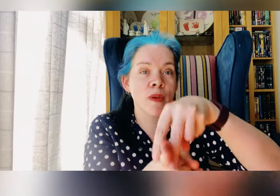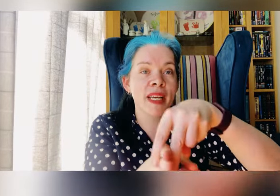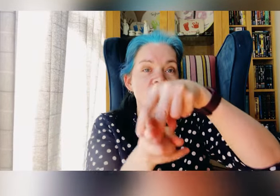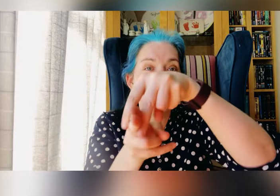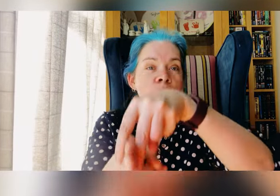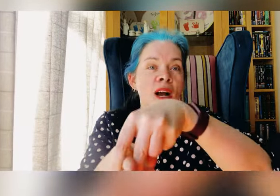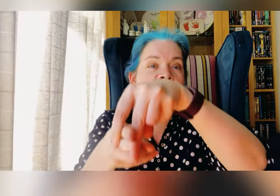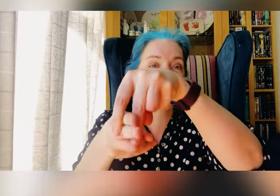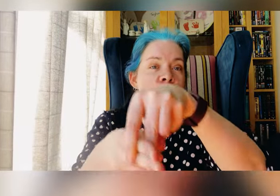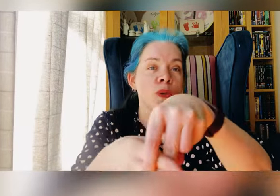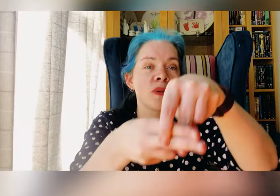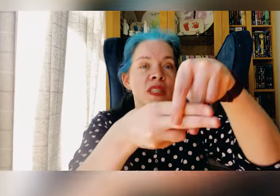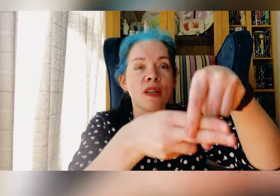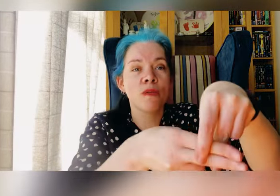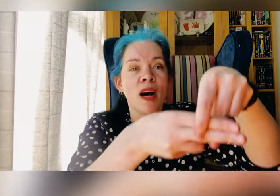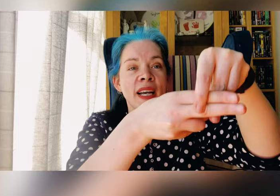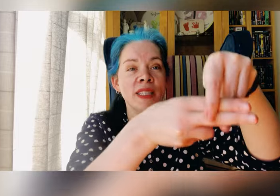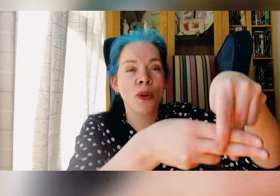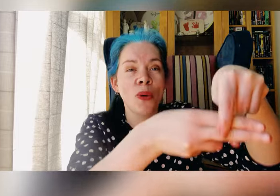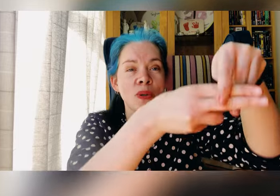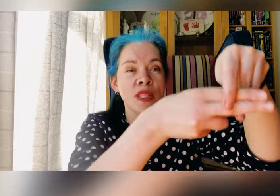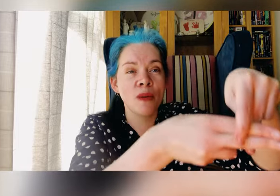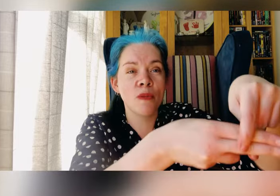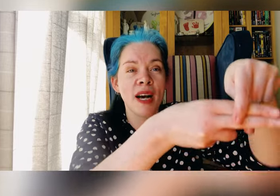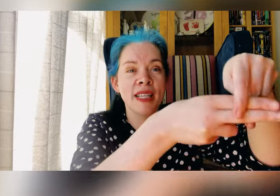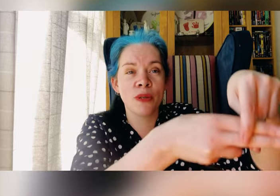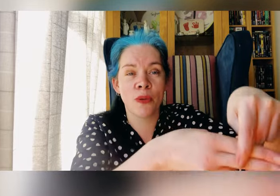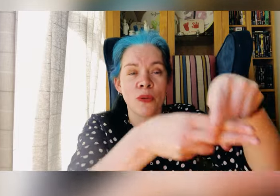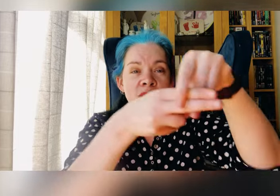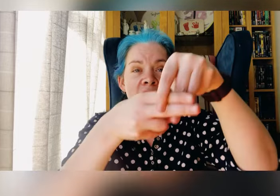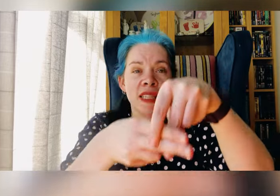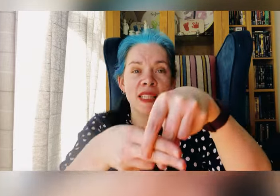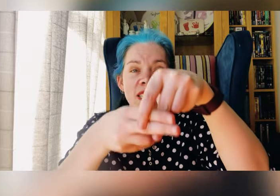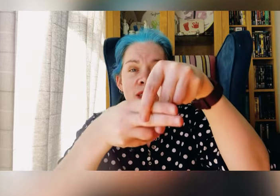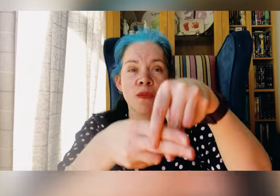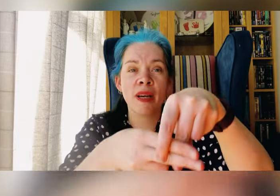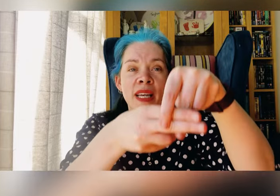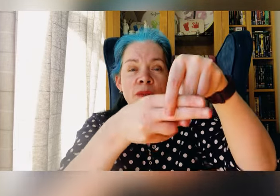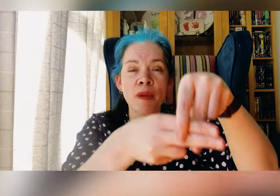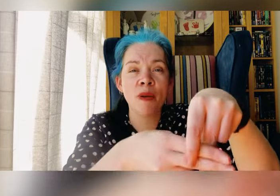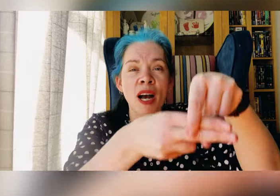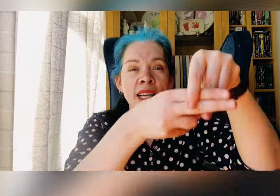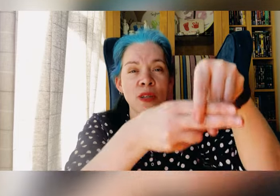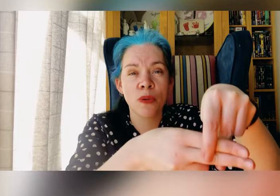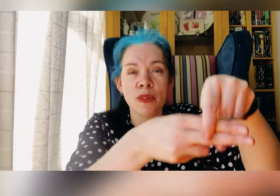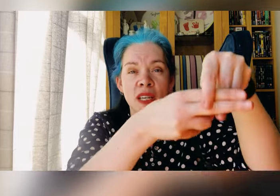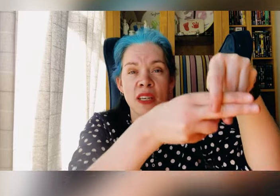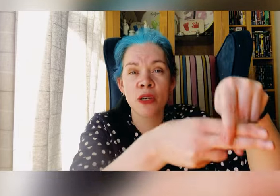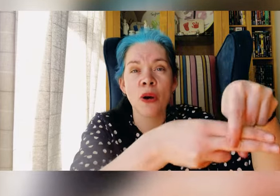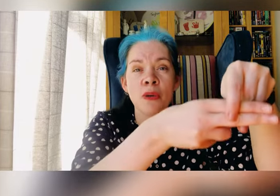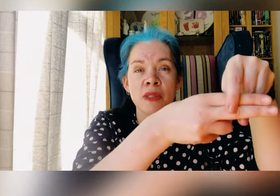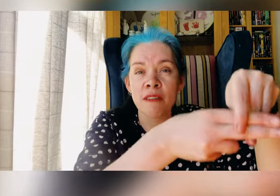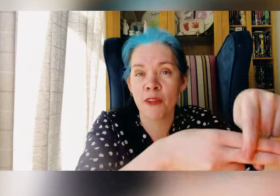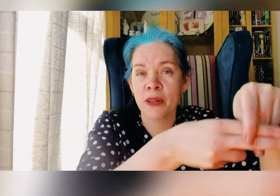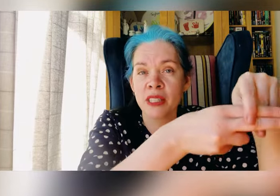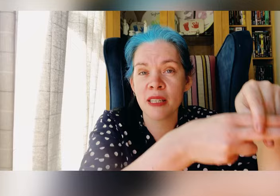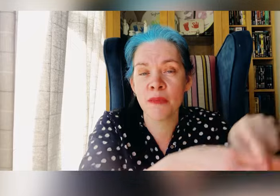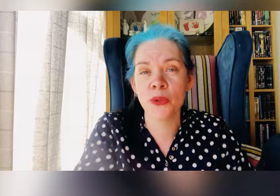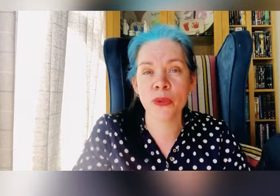we ride a horse, ride a horse, ride a horse. This is the way we ride a horse on a cold and frosty